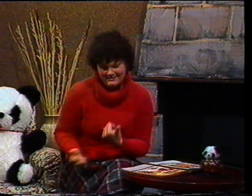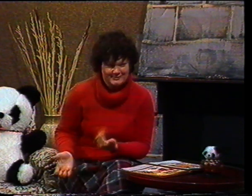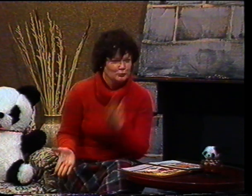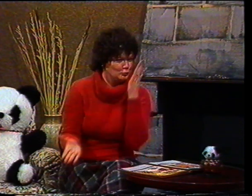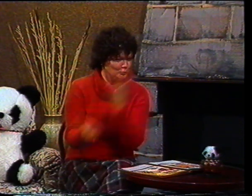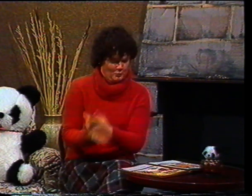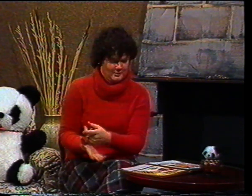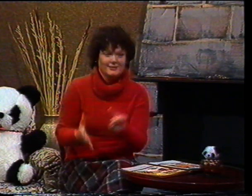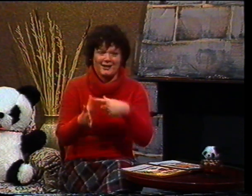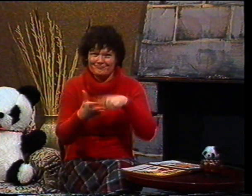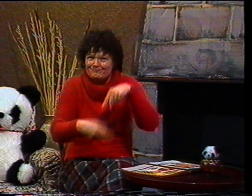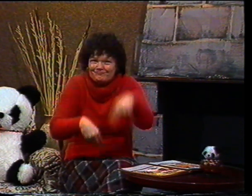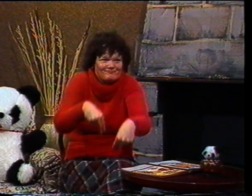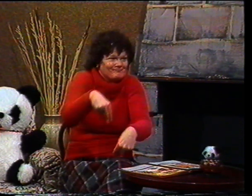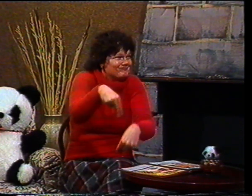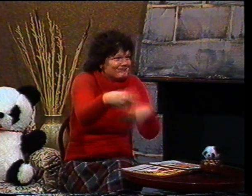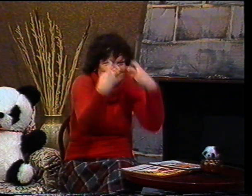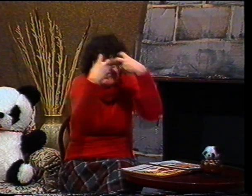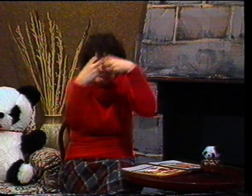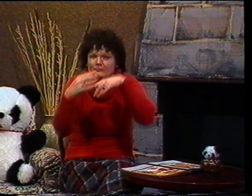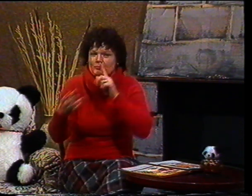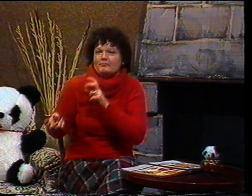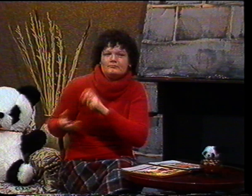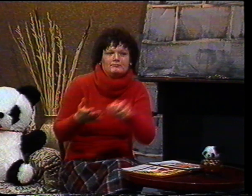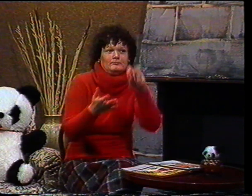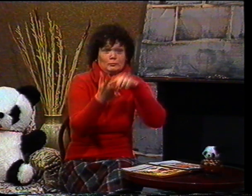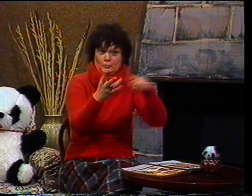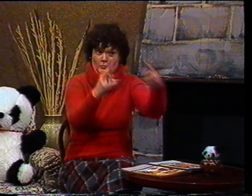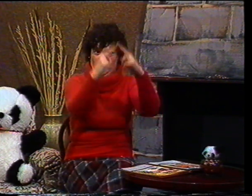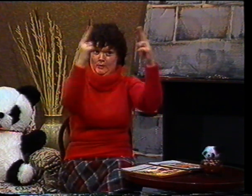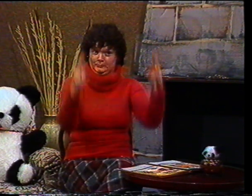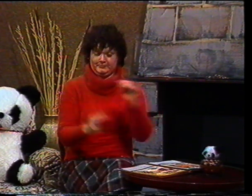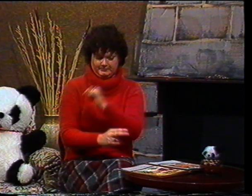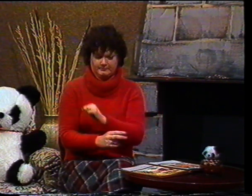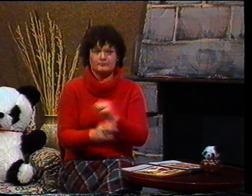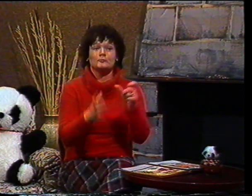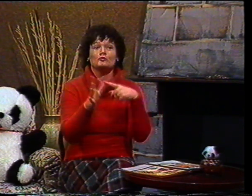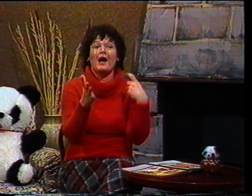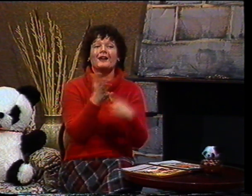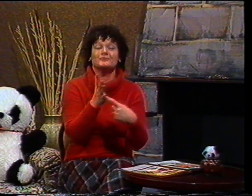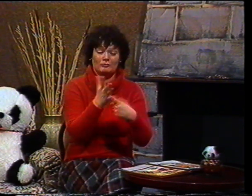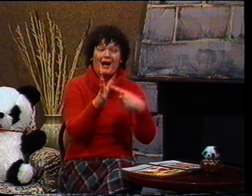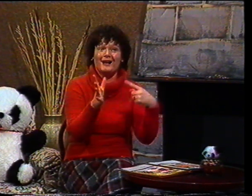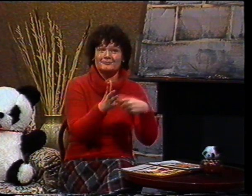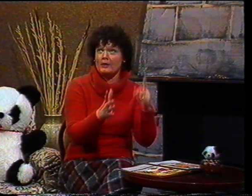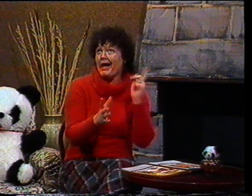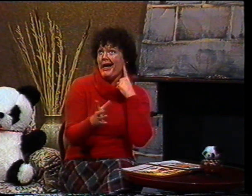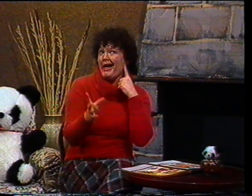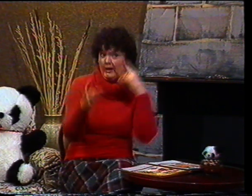that it could get rid of. And the cat padded along, eyes alert, and they walked to the house. And the rats heard